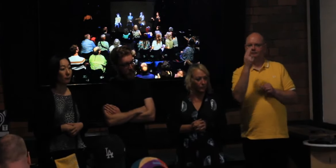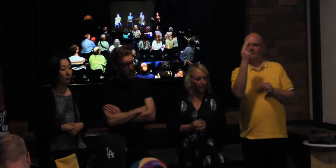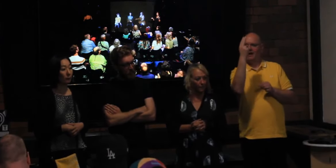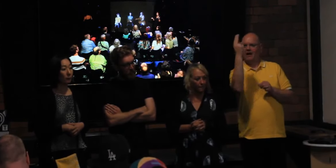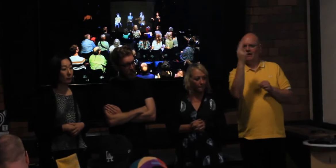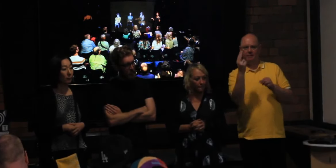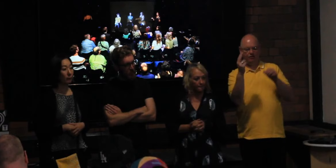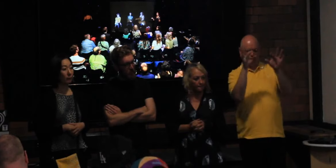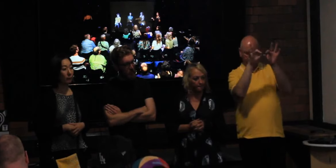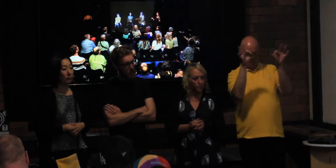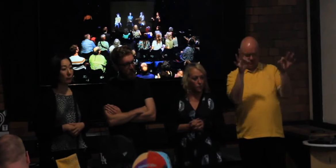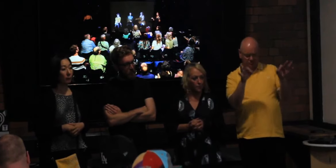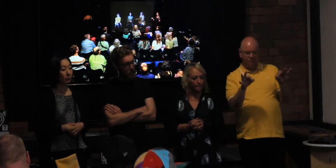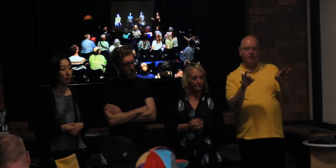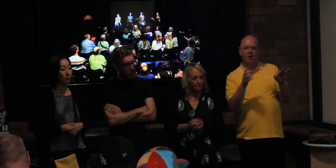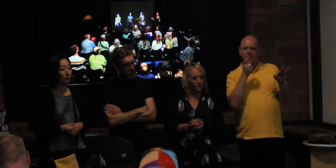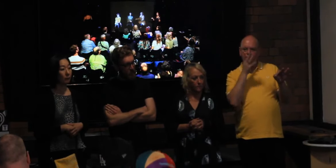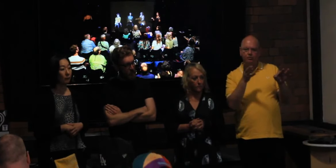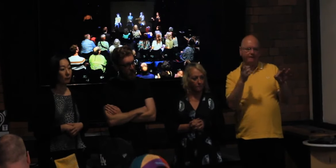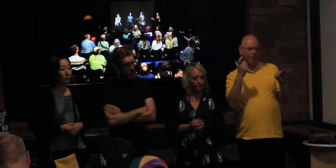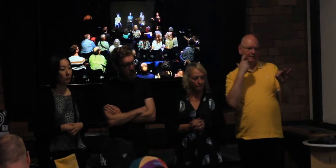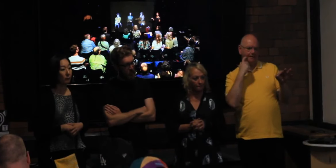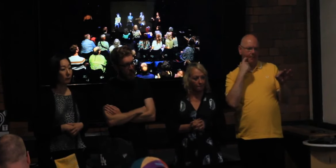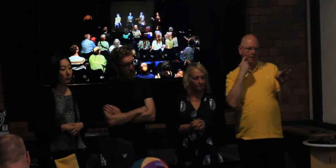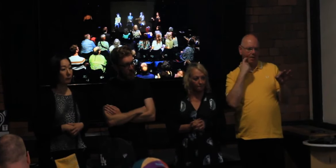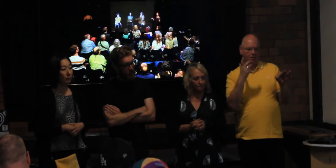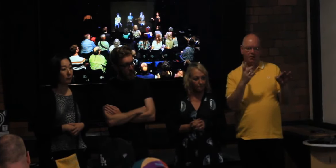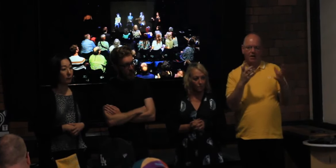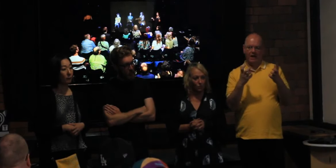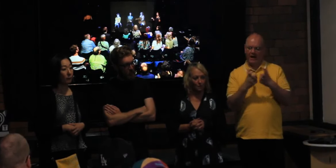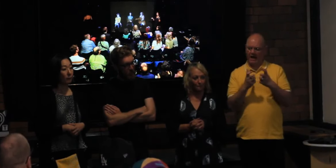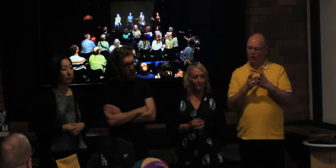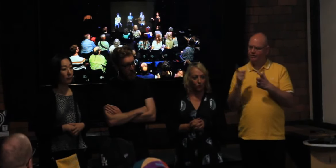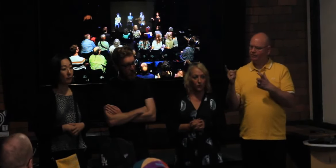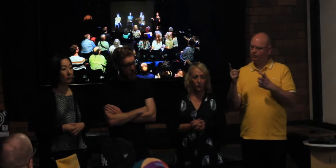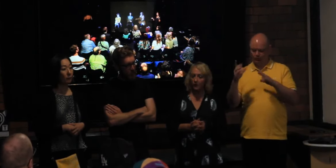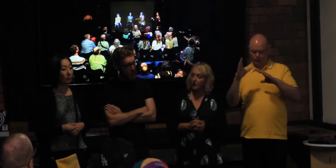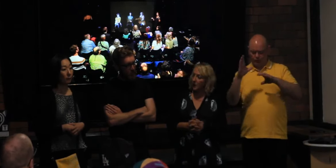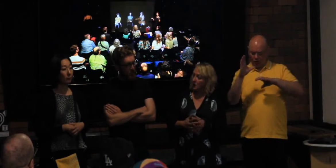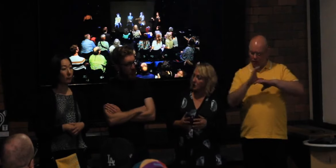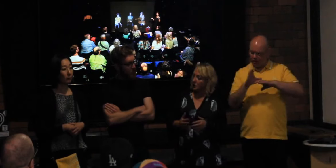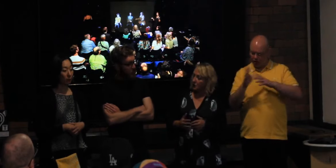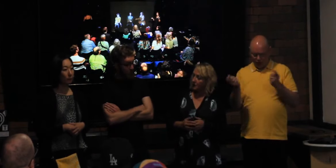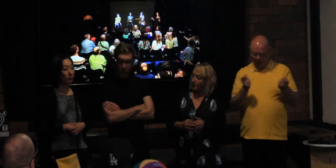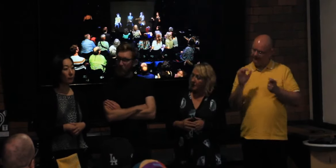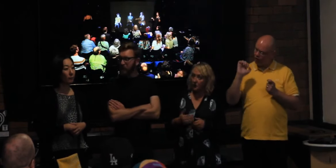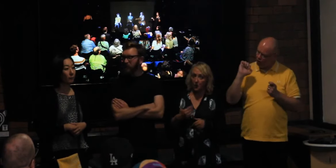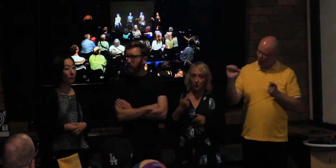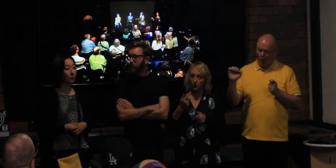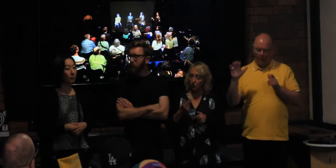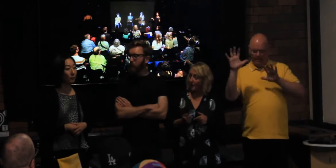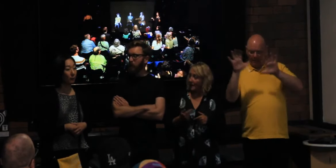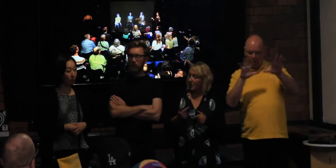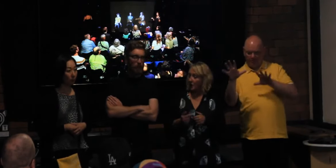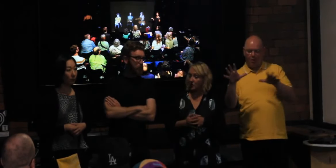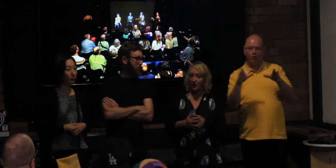a beautiful simplicity. How did you choreograph the sign line with the animation? So